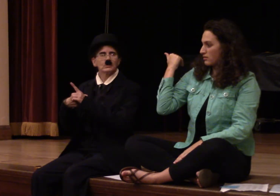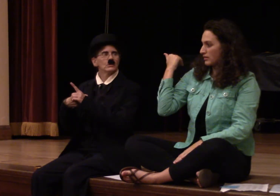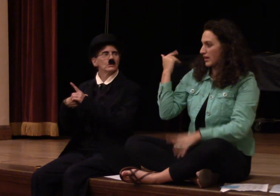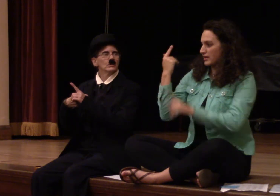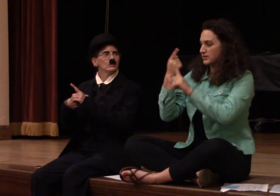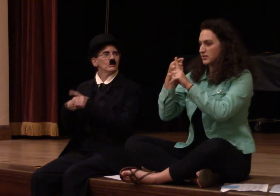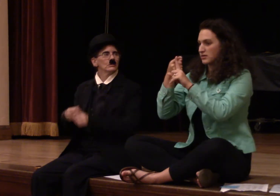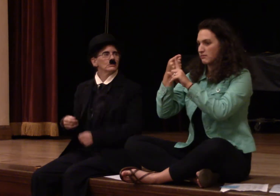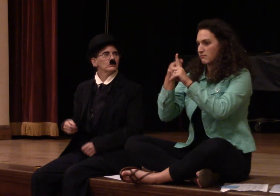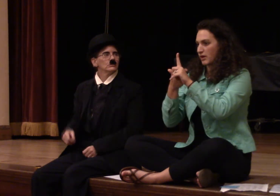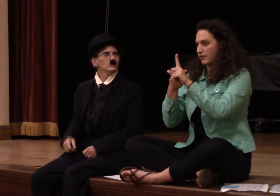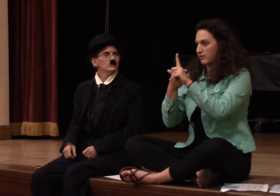Last month.